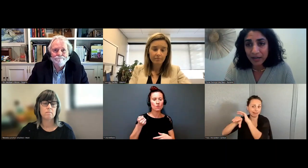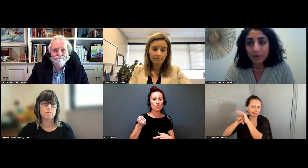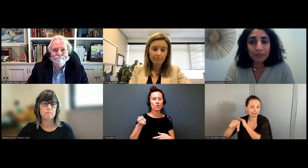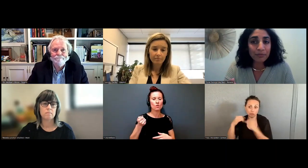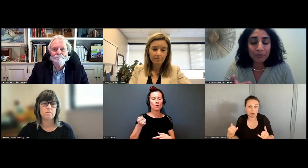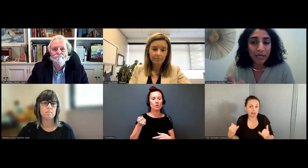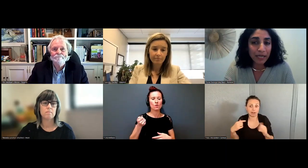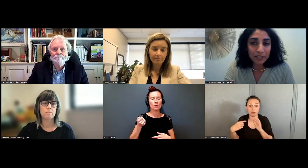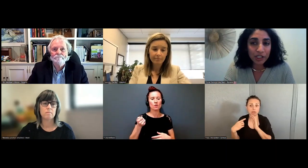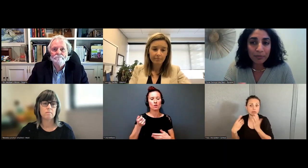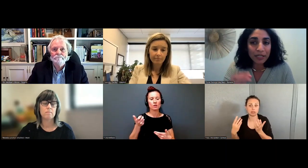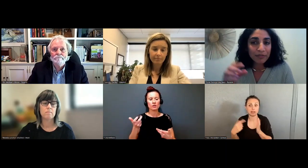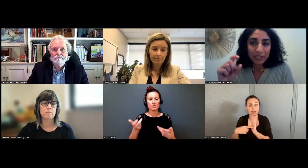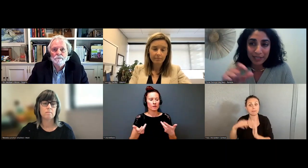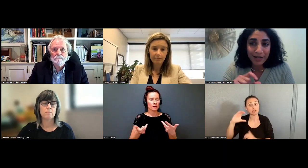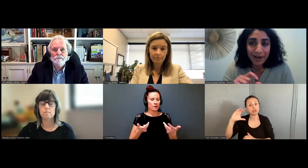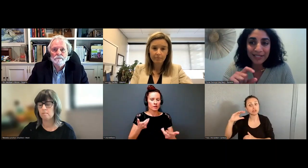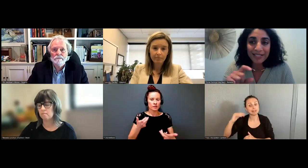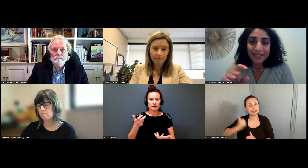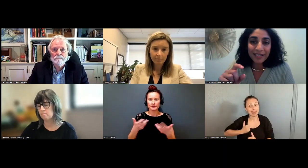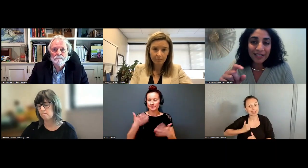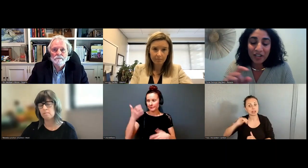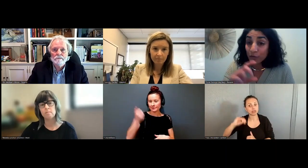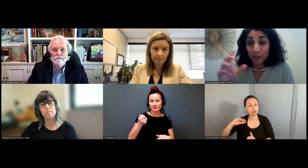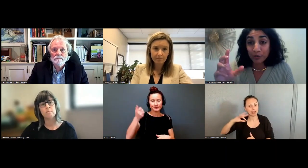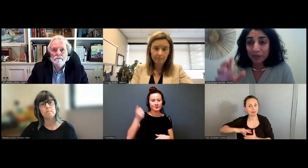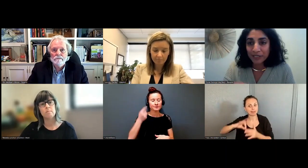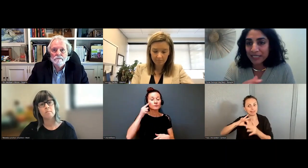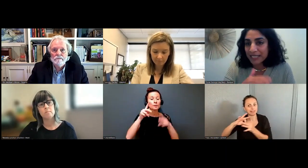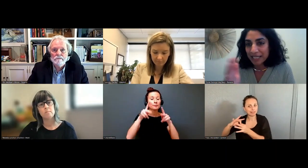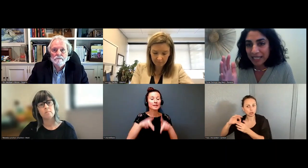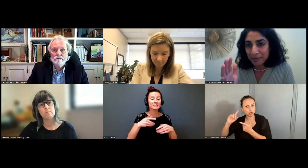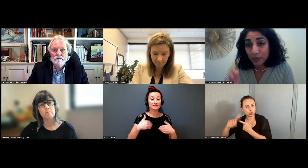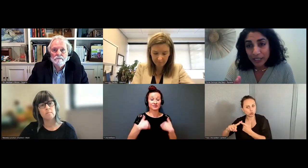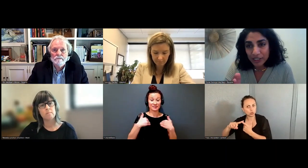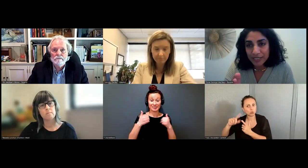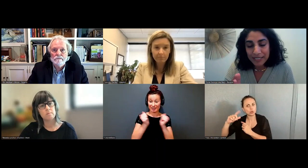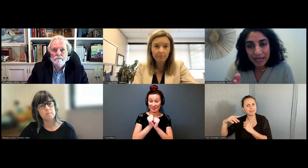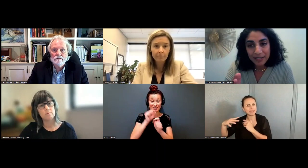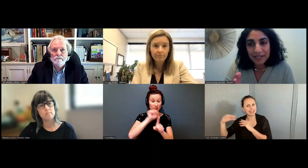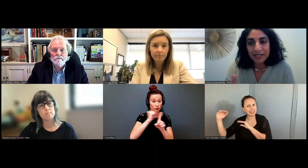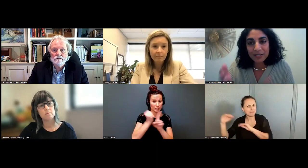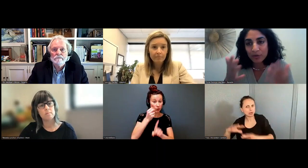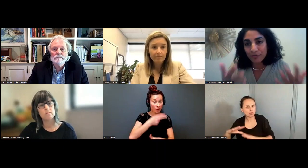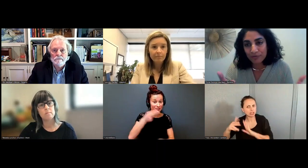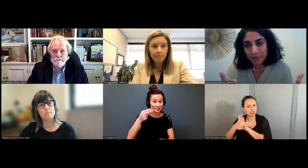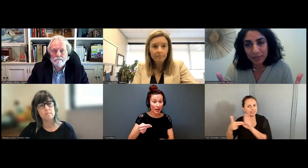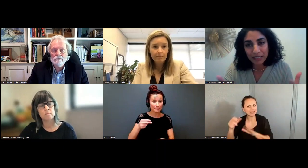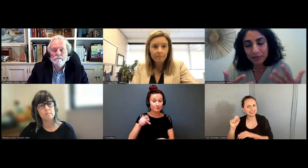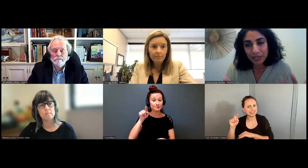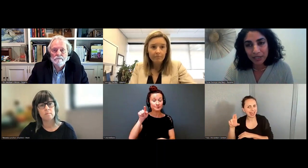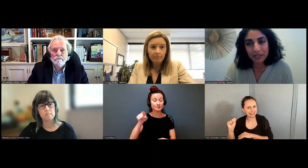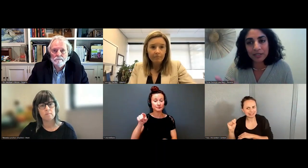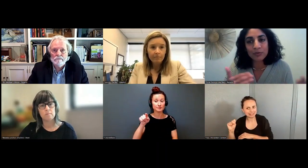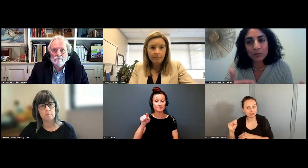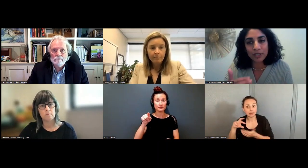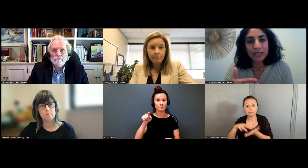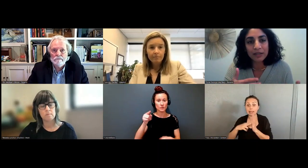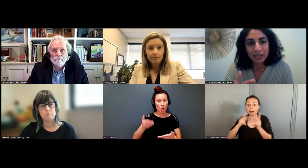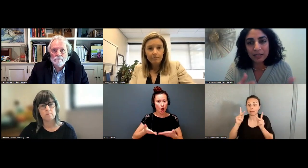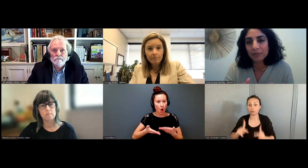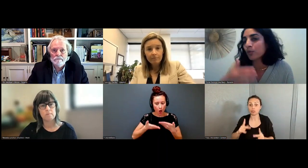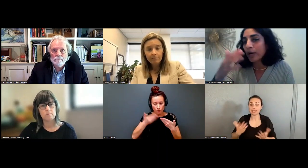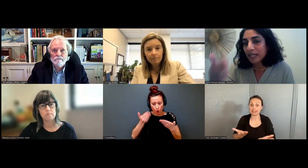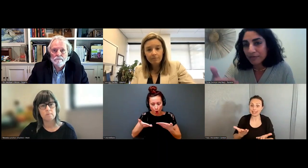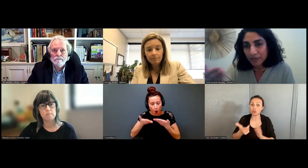Right now, Canada Child Benefit is tied to arbitrarily to immigration status. So if somebody can be here